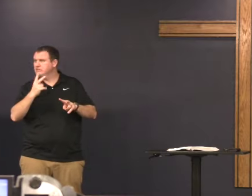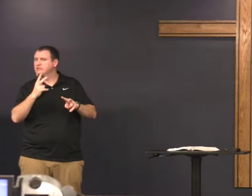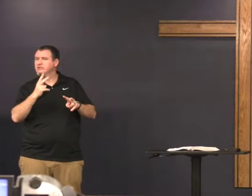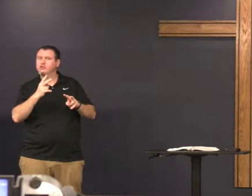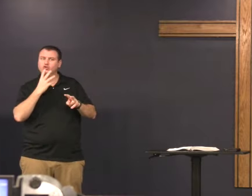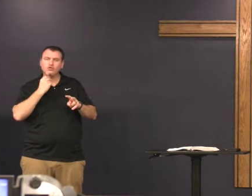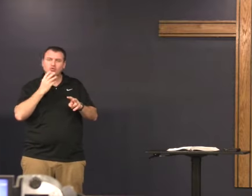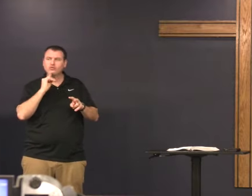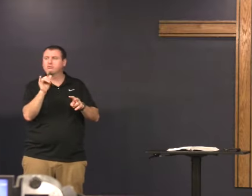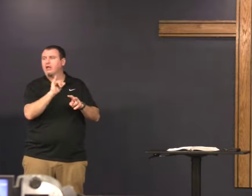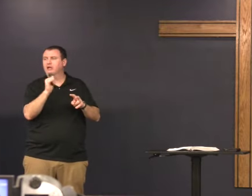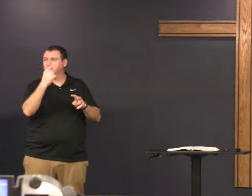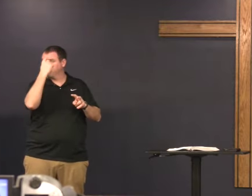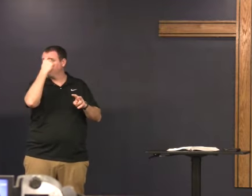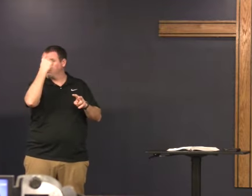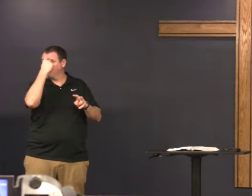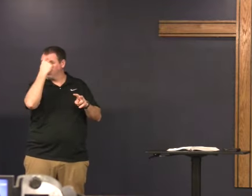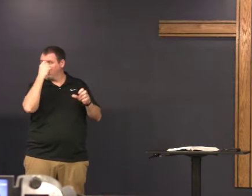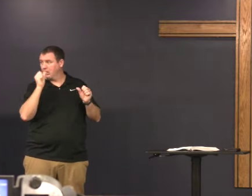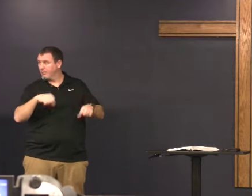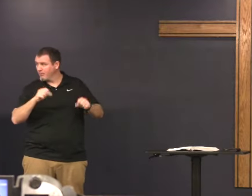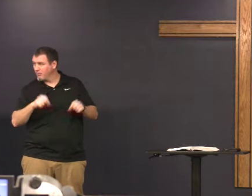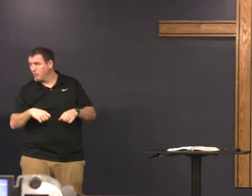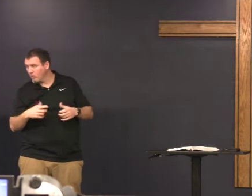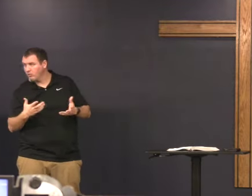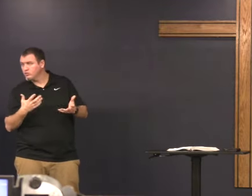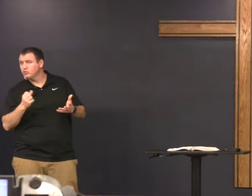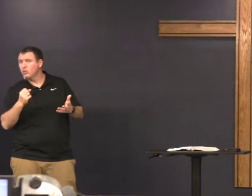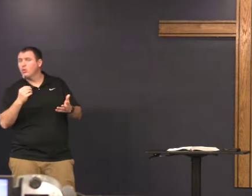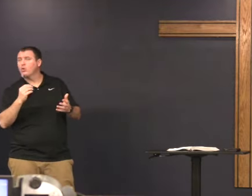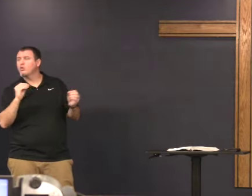promoted Daniel and elevated him with control.